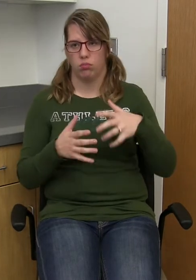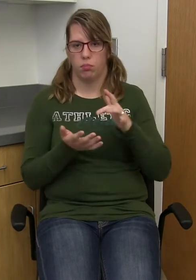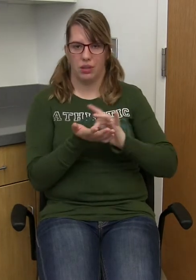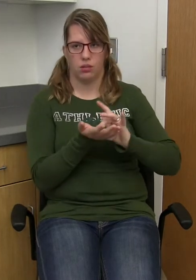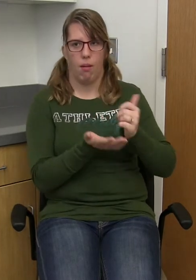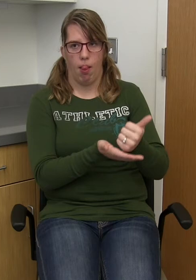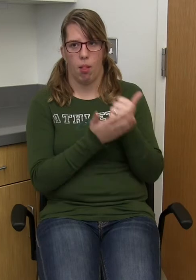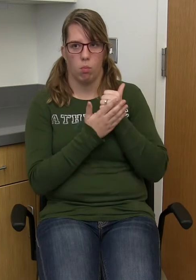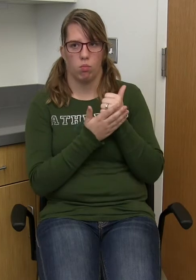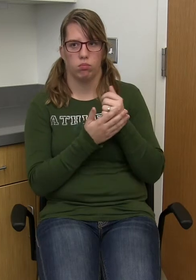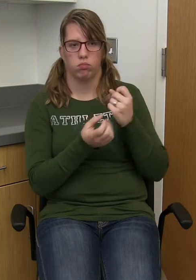Mm.